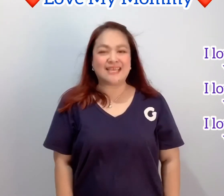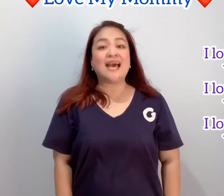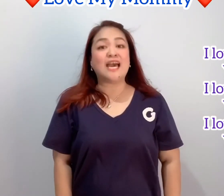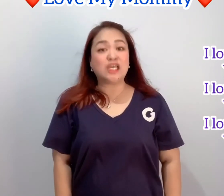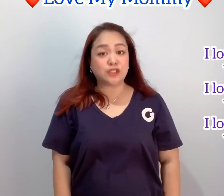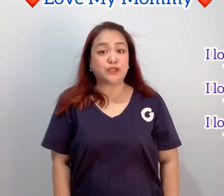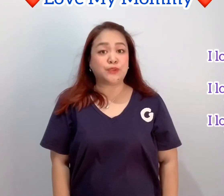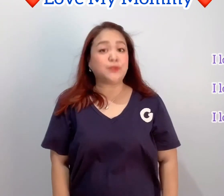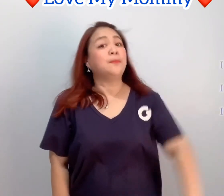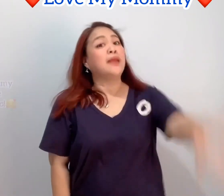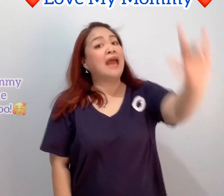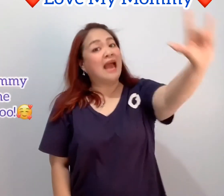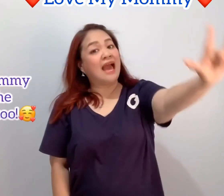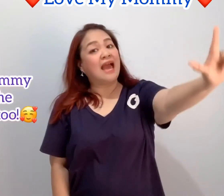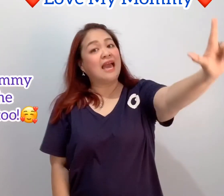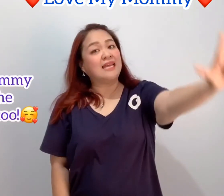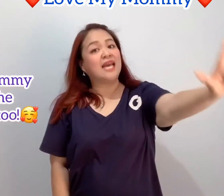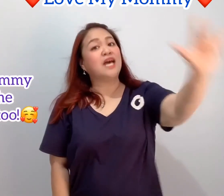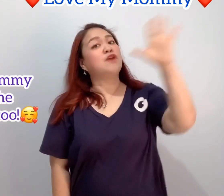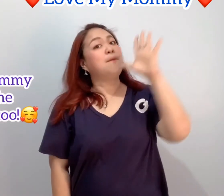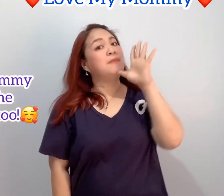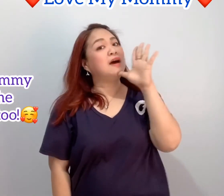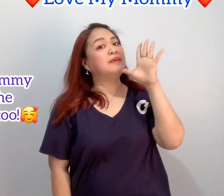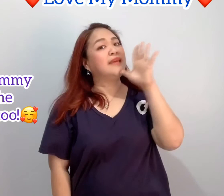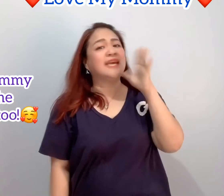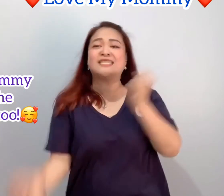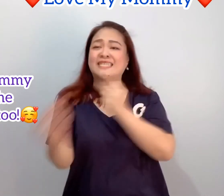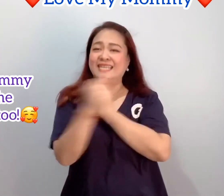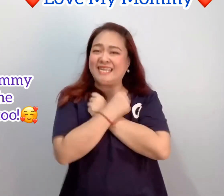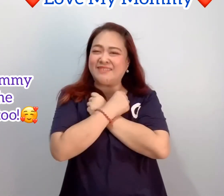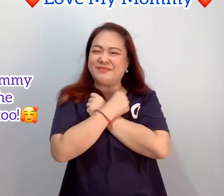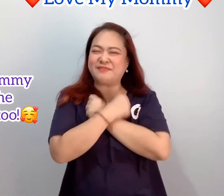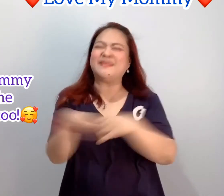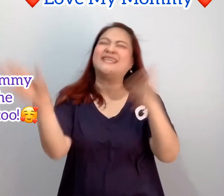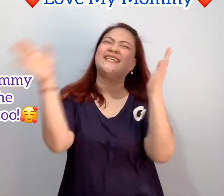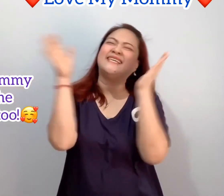do. I love mommy and she loves me